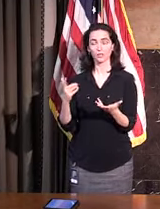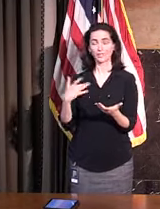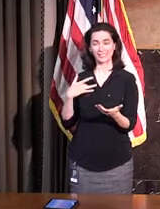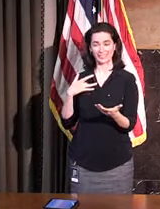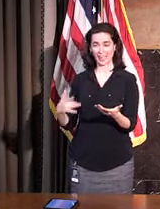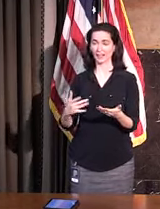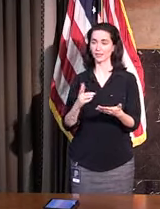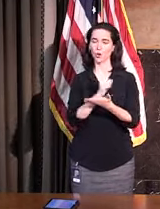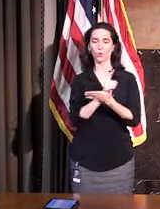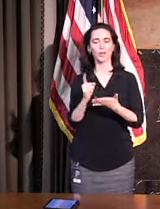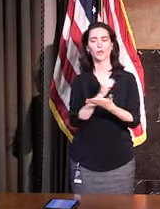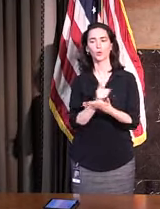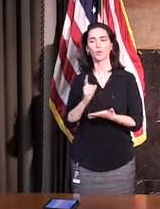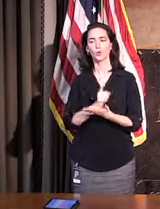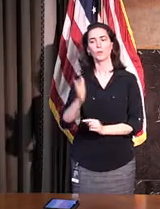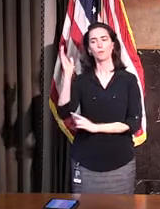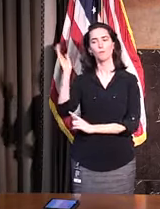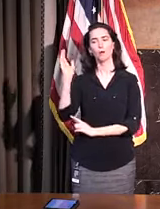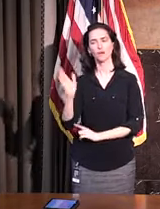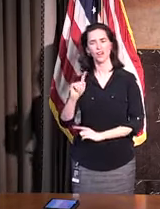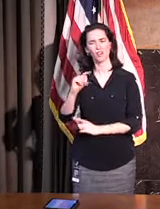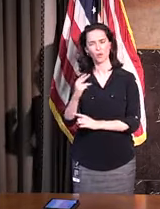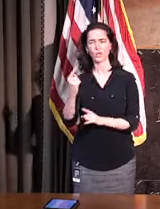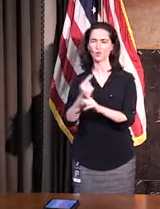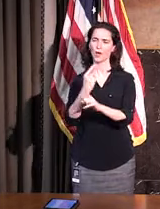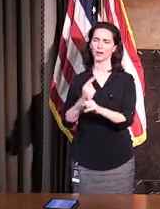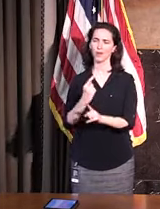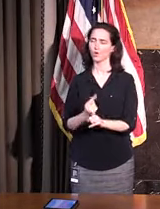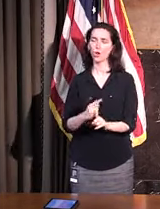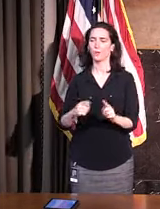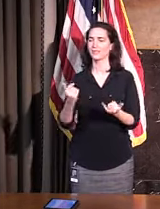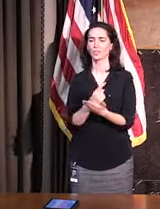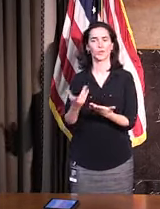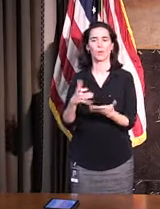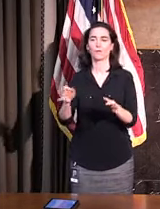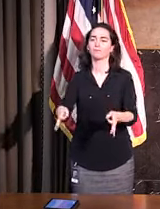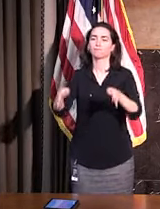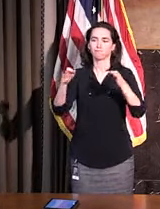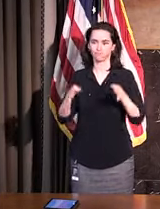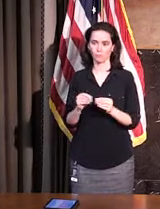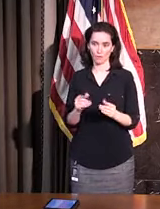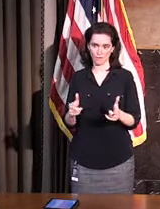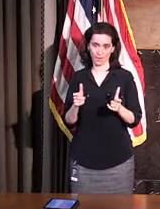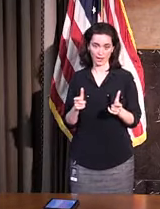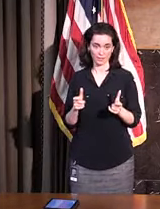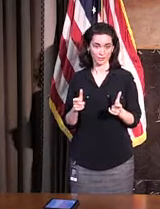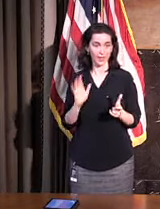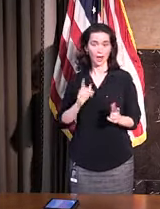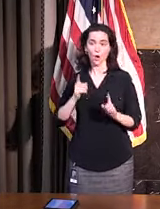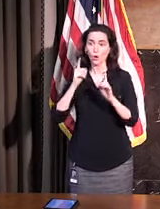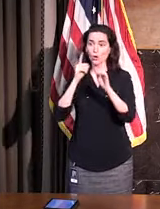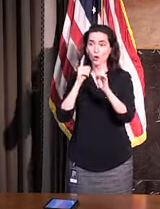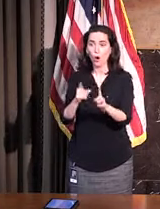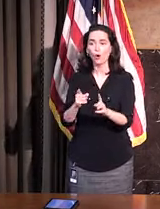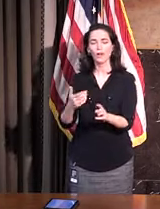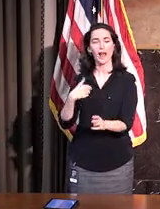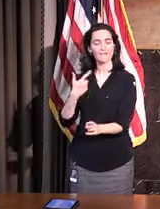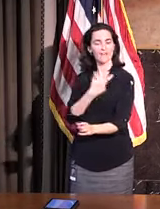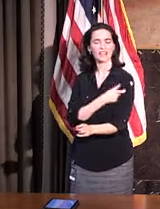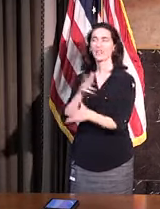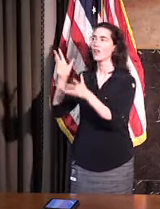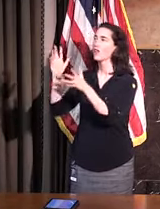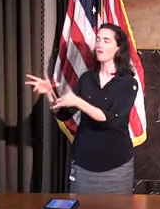weekly press conference as it is regularly scheduled, but our goal is to not have any vaccine sitting on